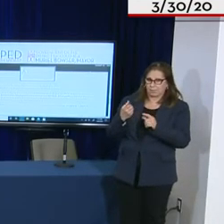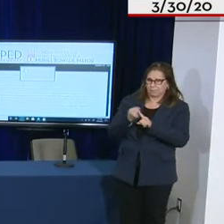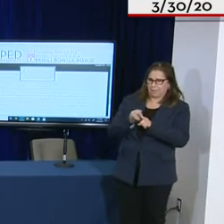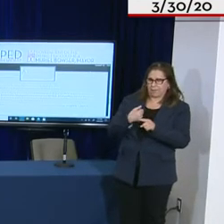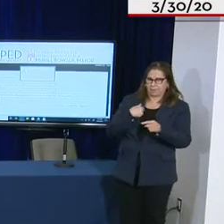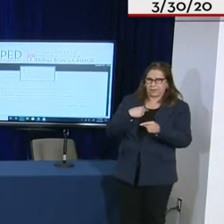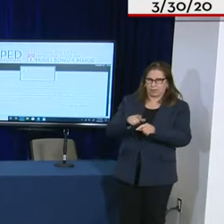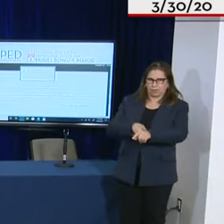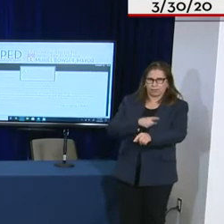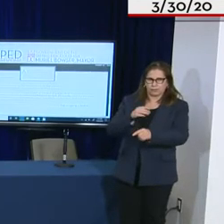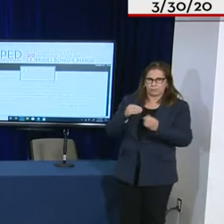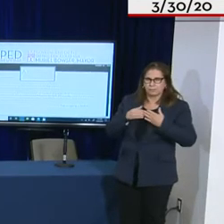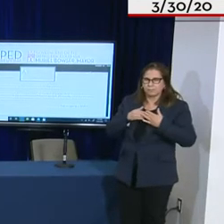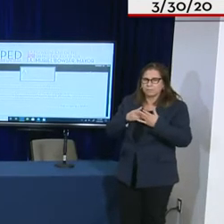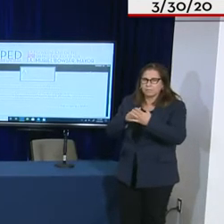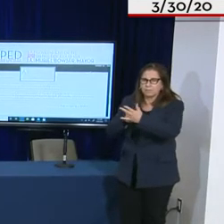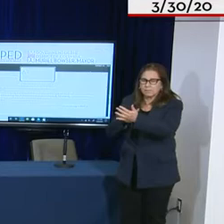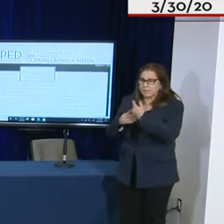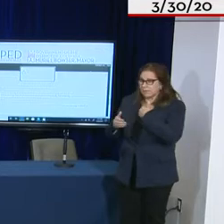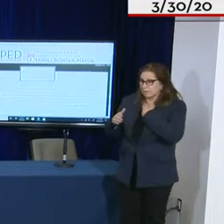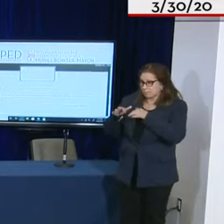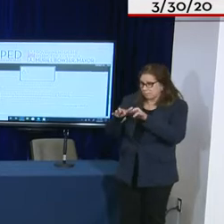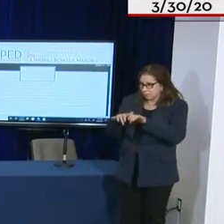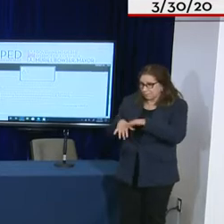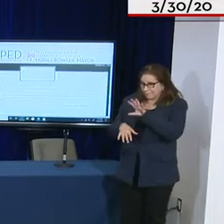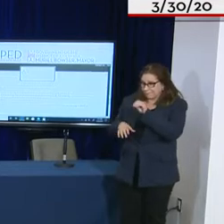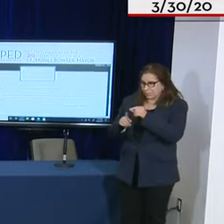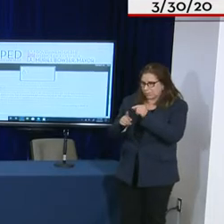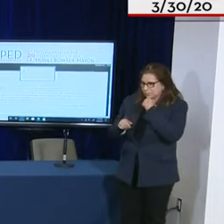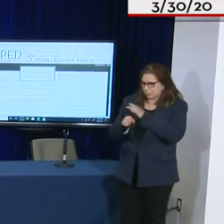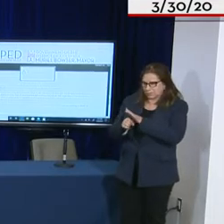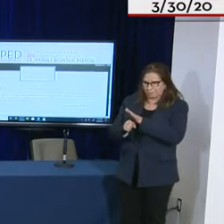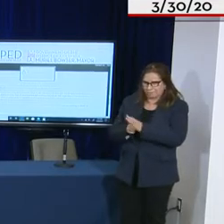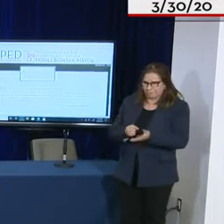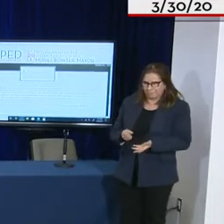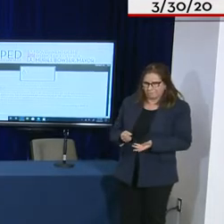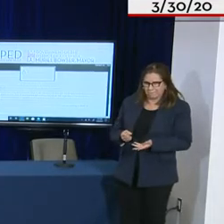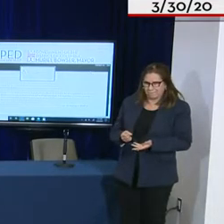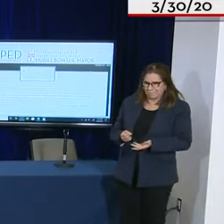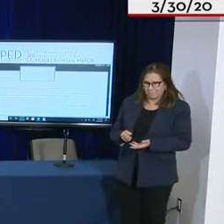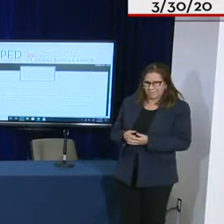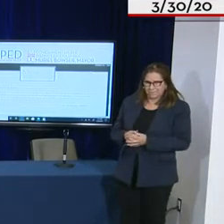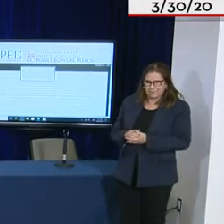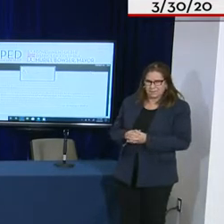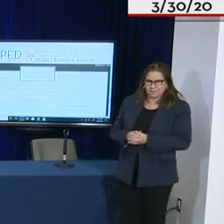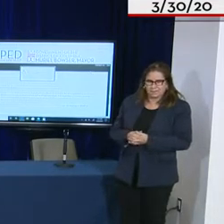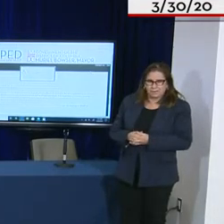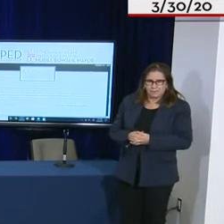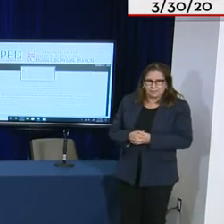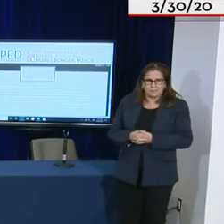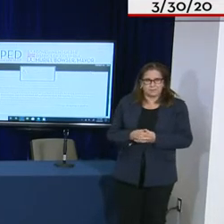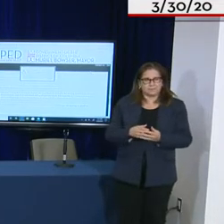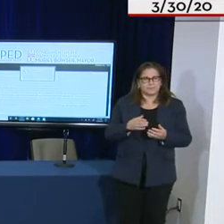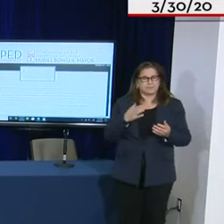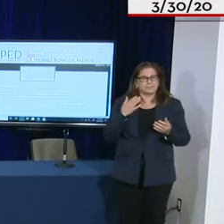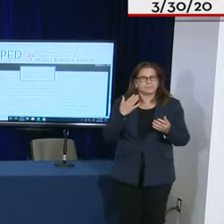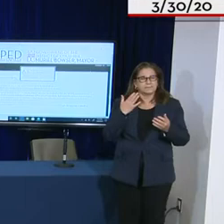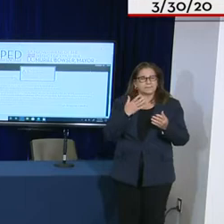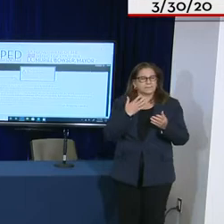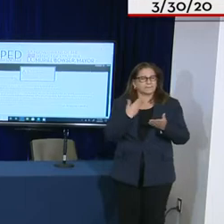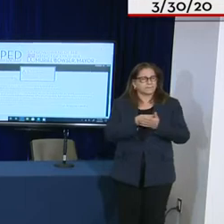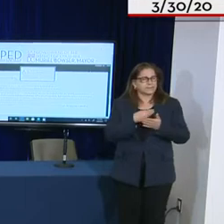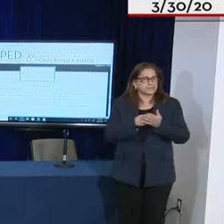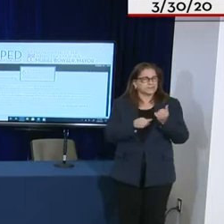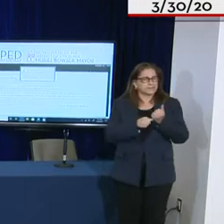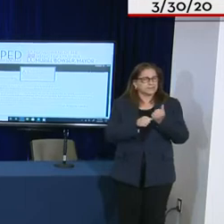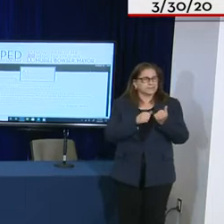revenue. Right. And so because this is financial assistance to help businesses, all types of businesses,